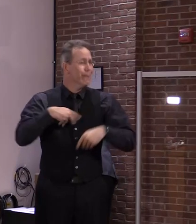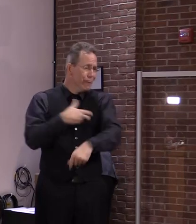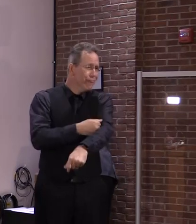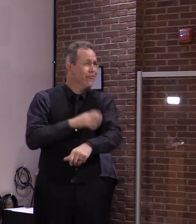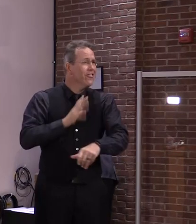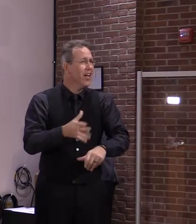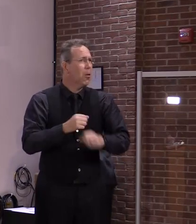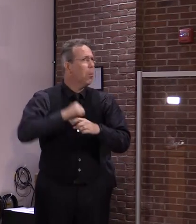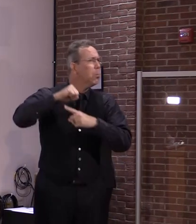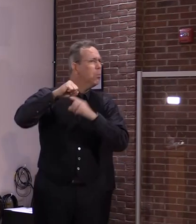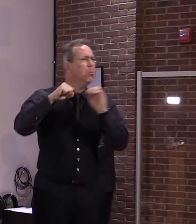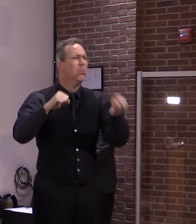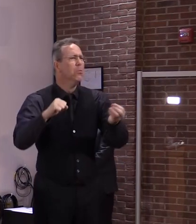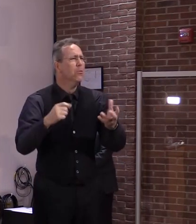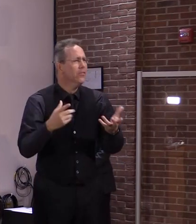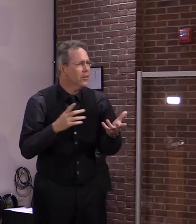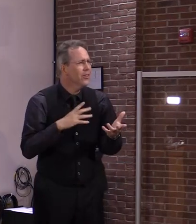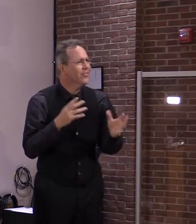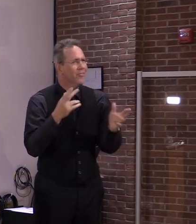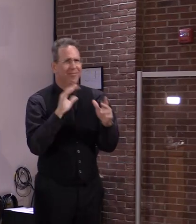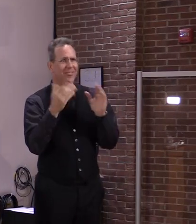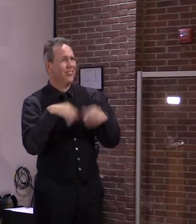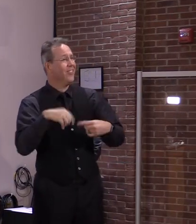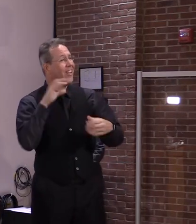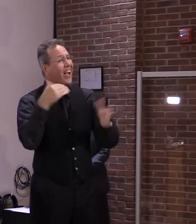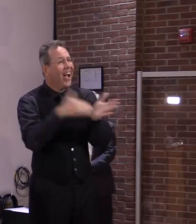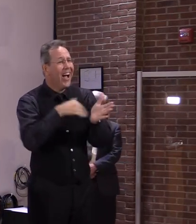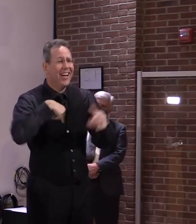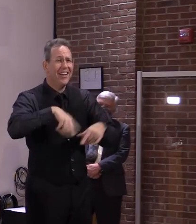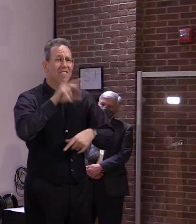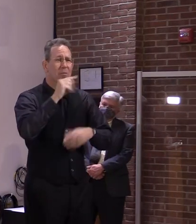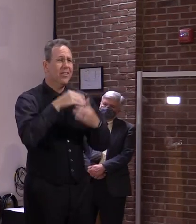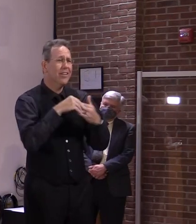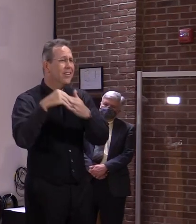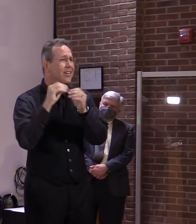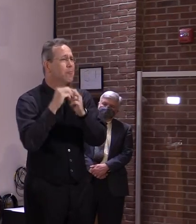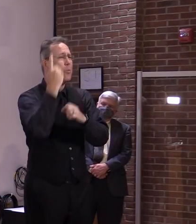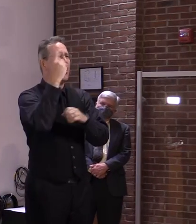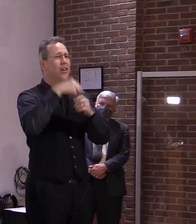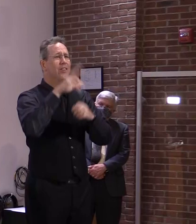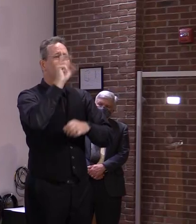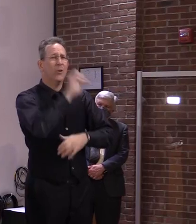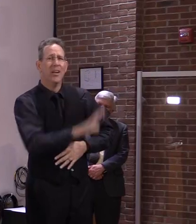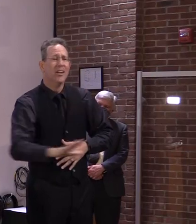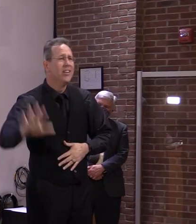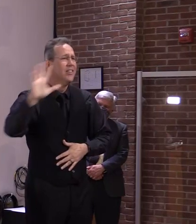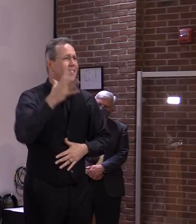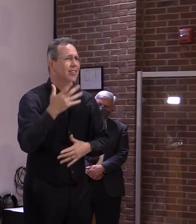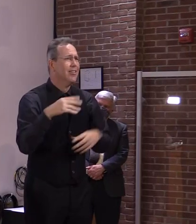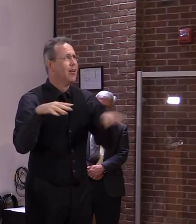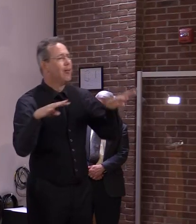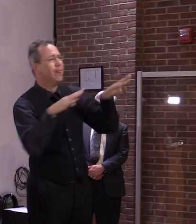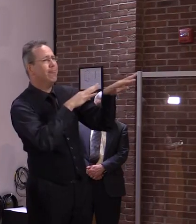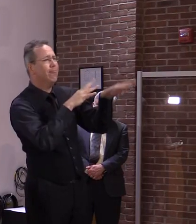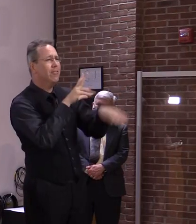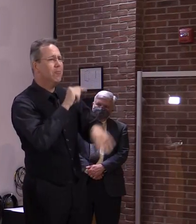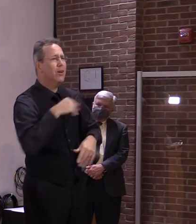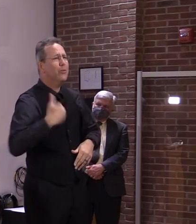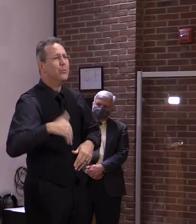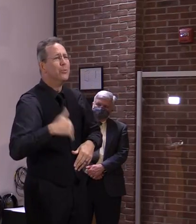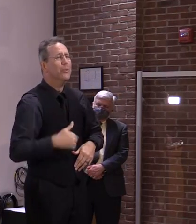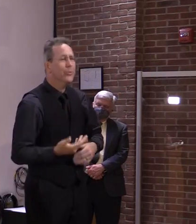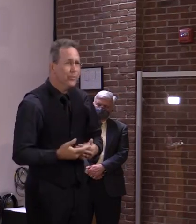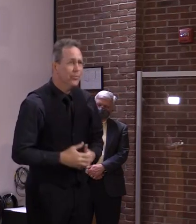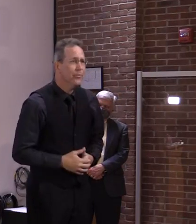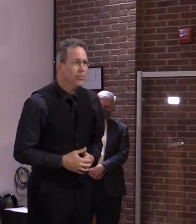in the country regarding doses administered to Vermonters. So certainly